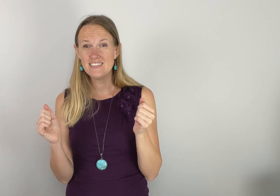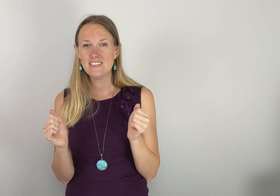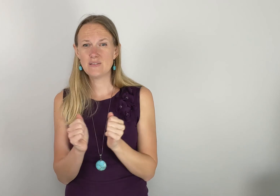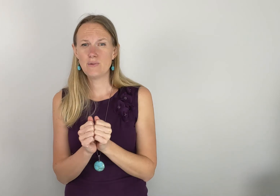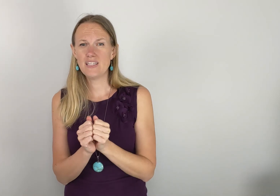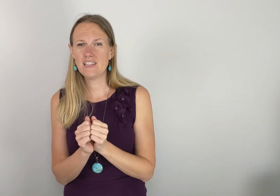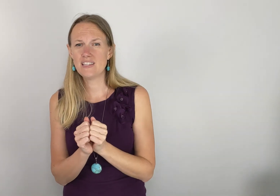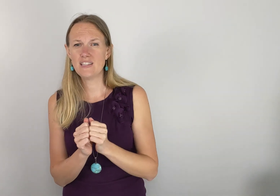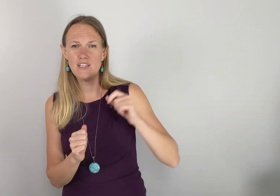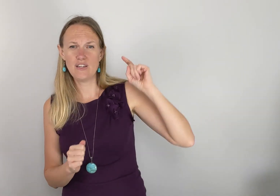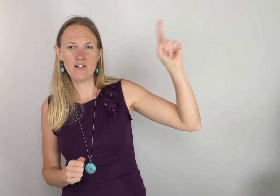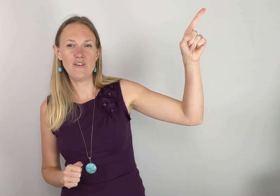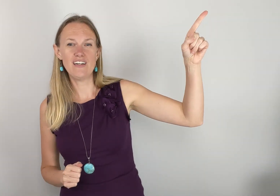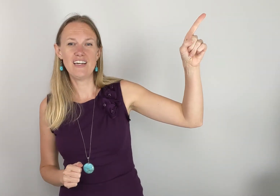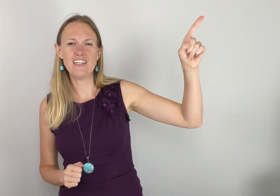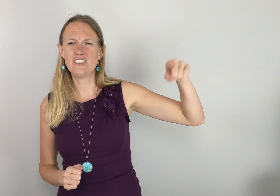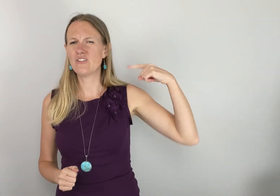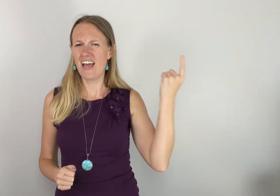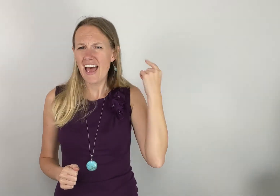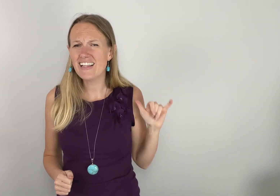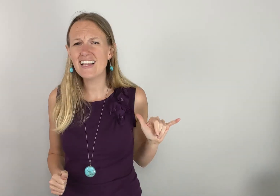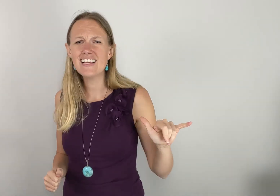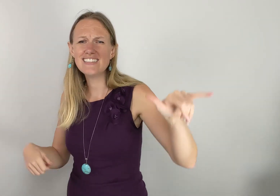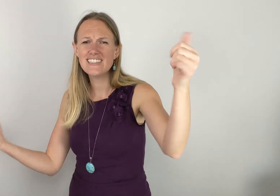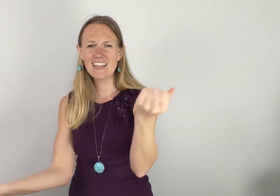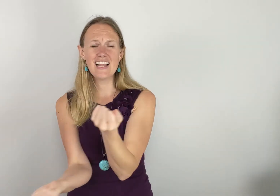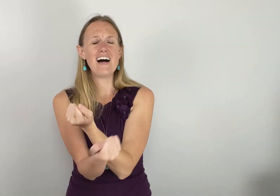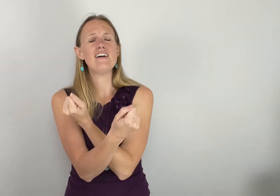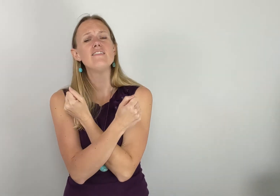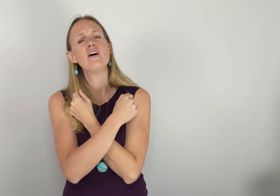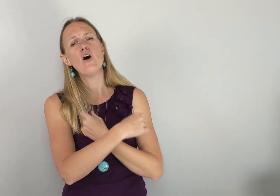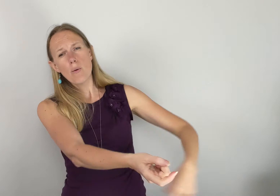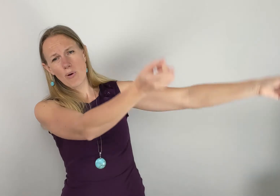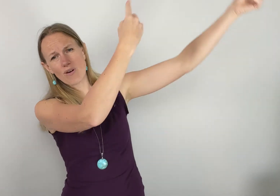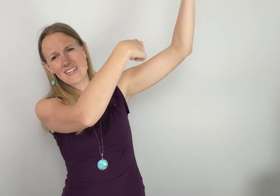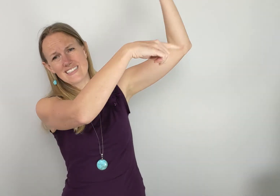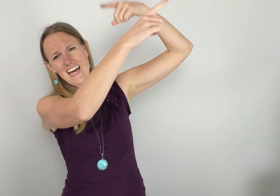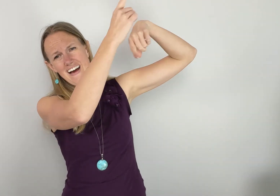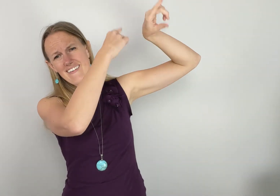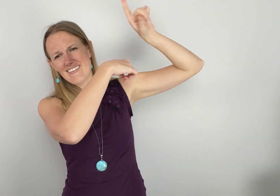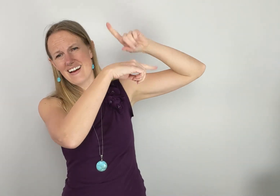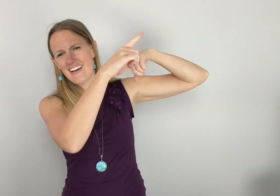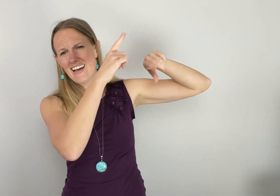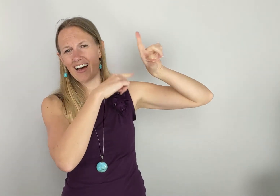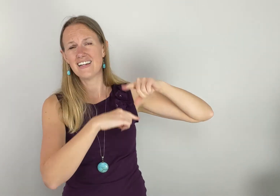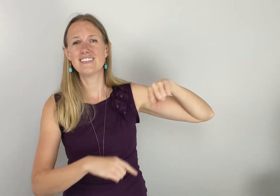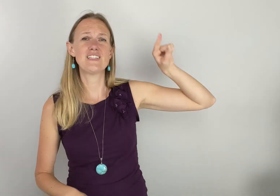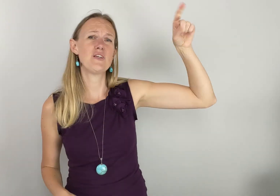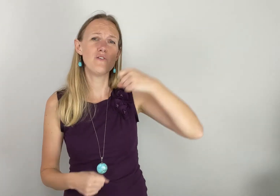begins with you. It's your endless love pouring down on us. You